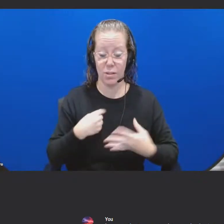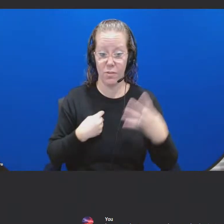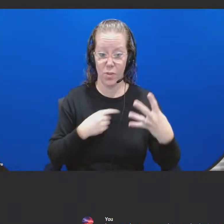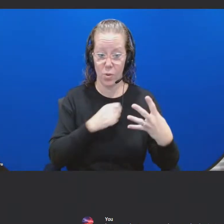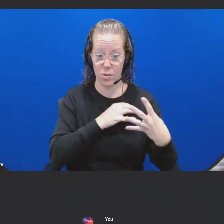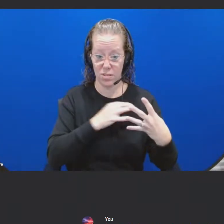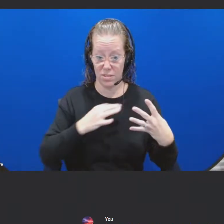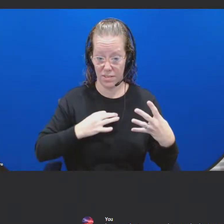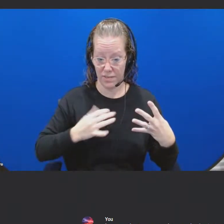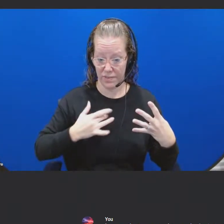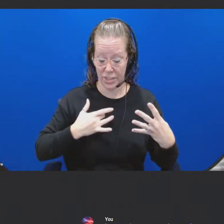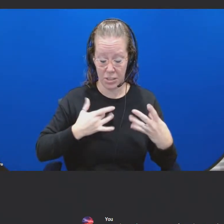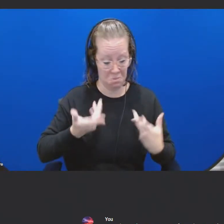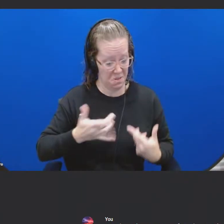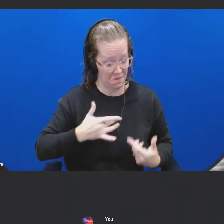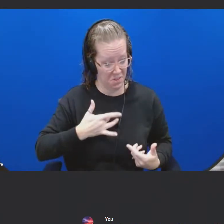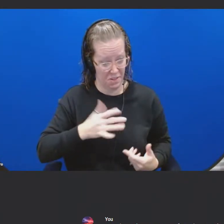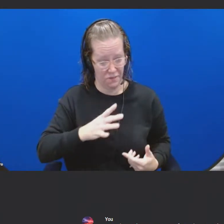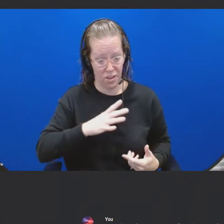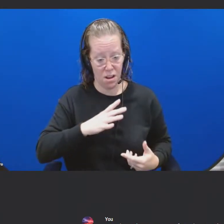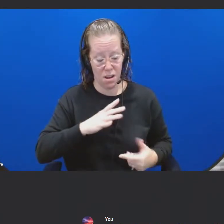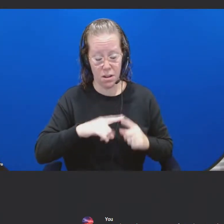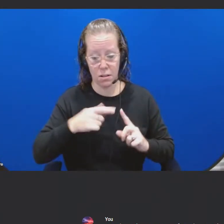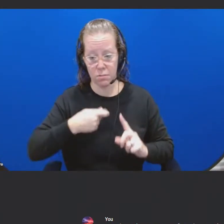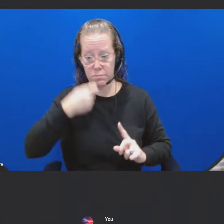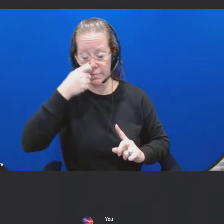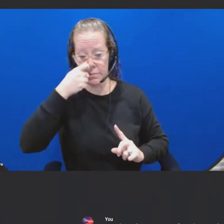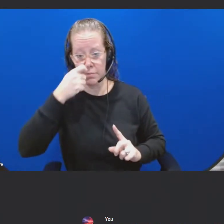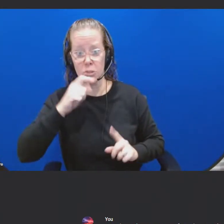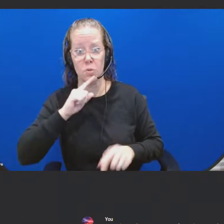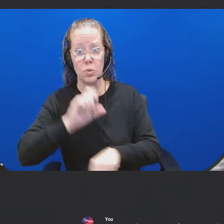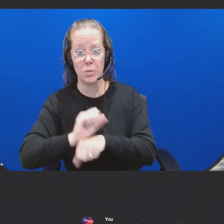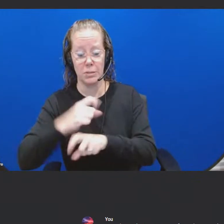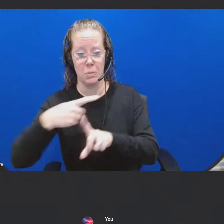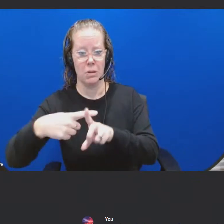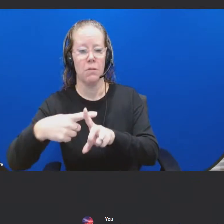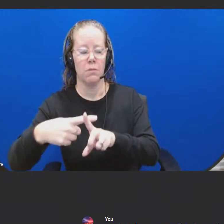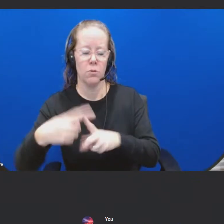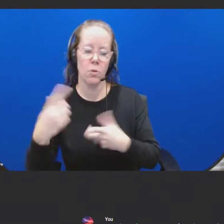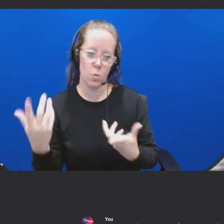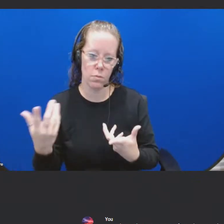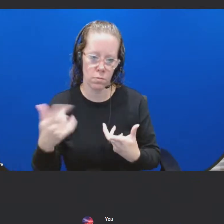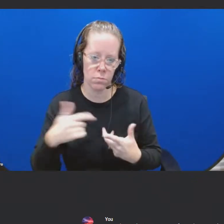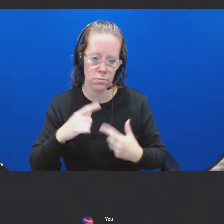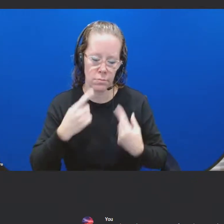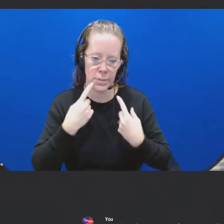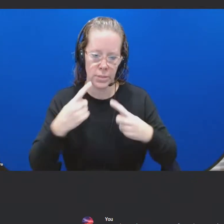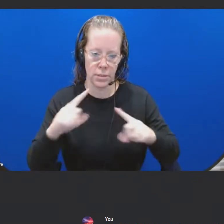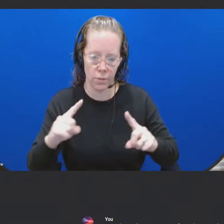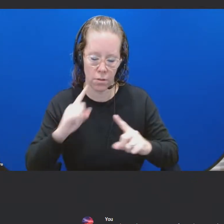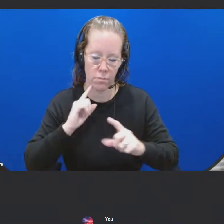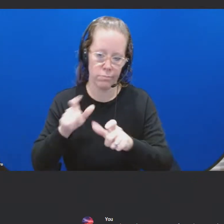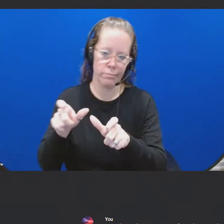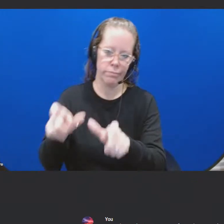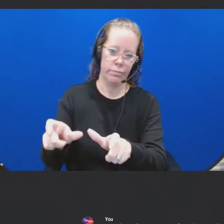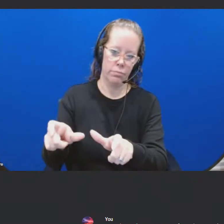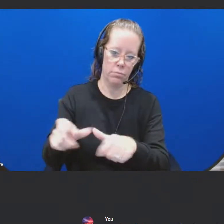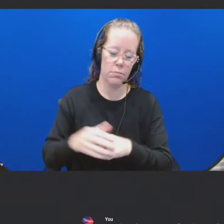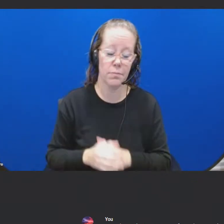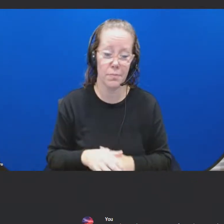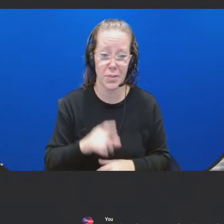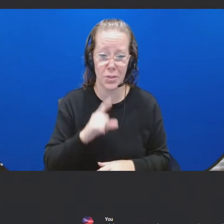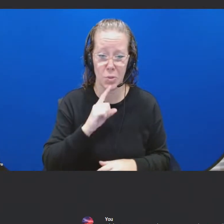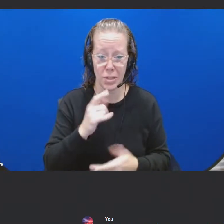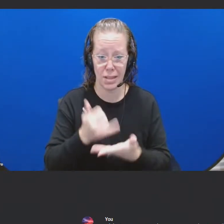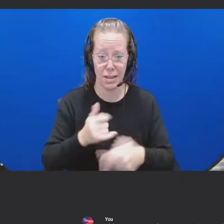they tested positive. So I do feel it's really working based on the fact that our last outbreak was in October